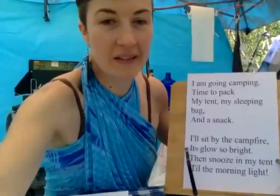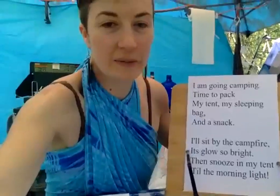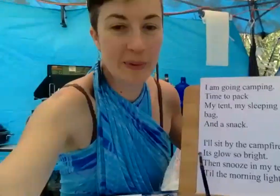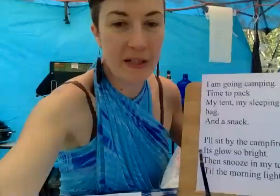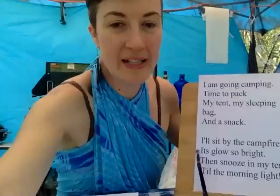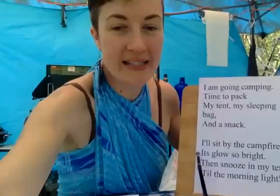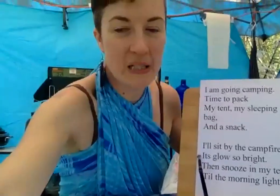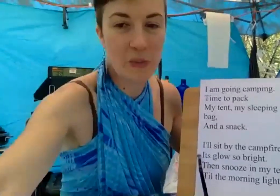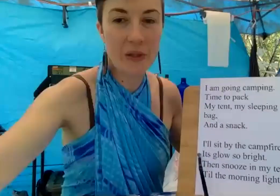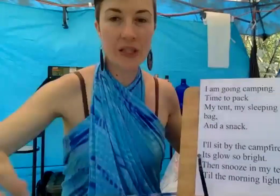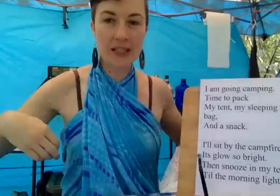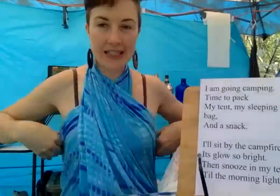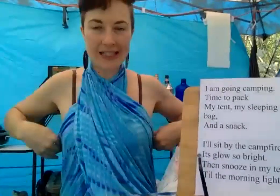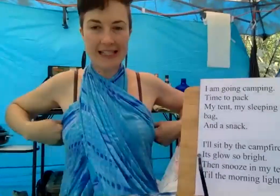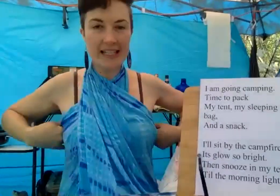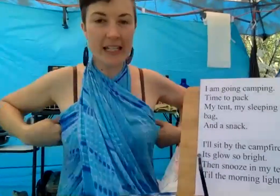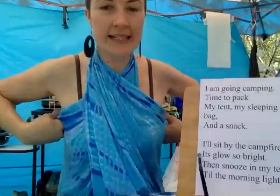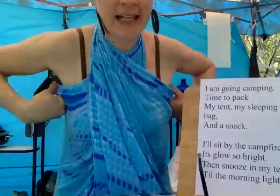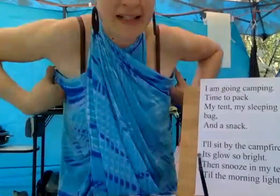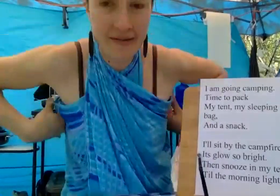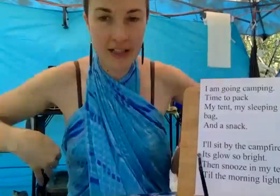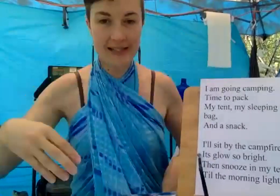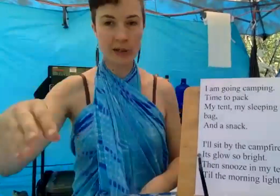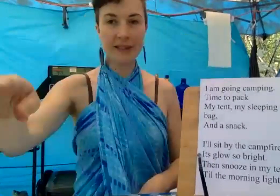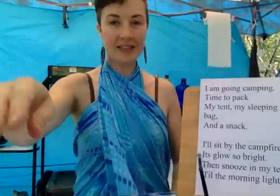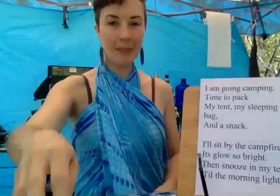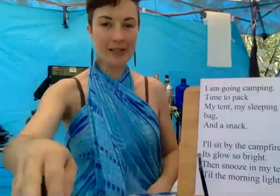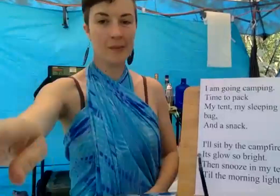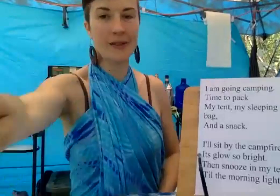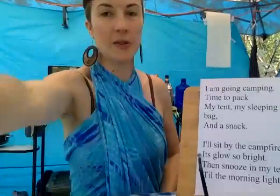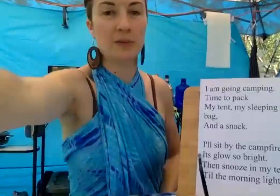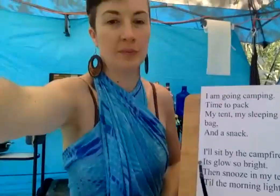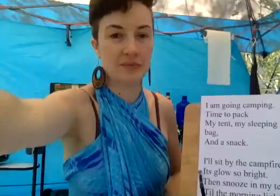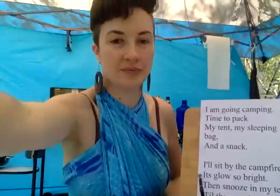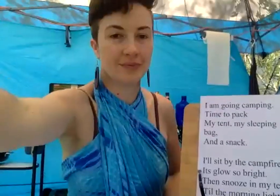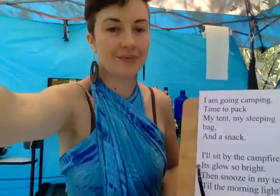All right, so we will sing it and sign it very slowly a couple times through.